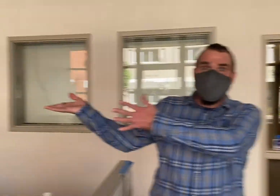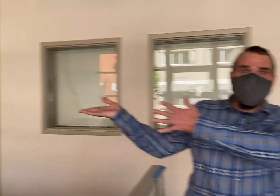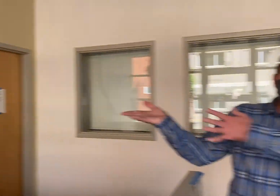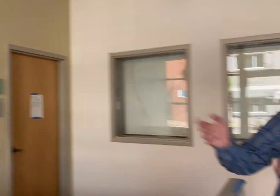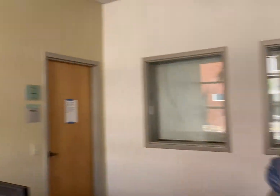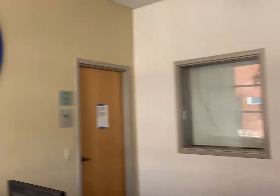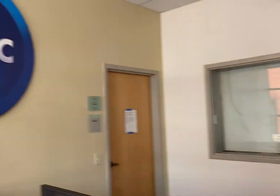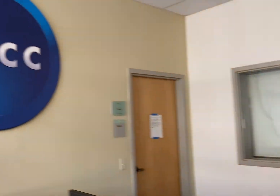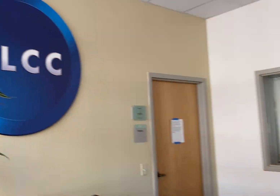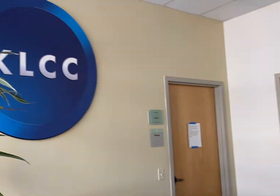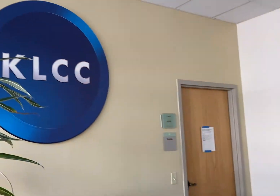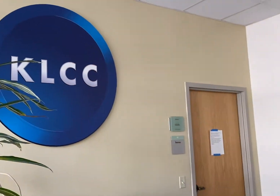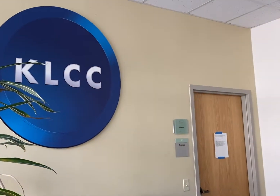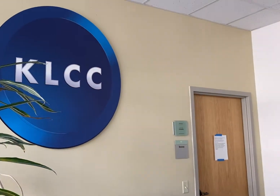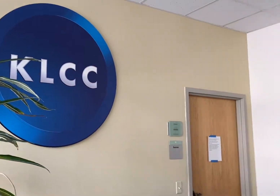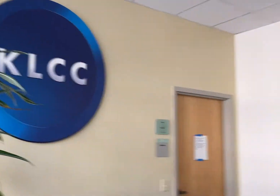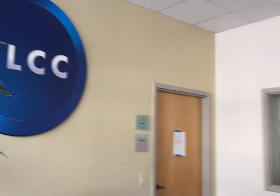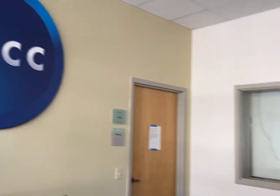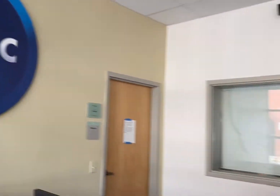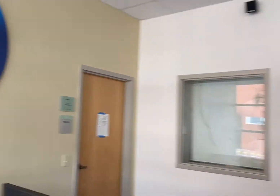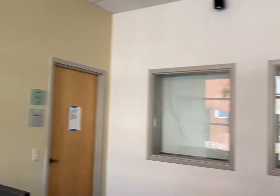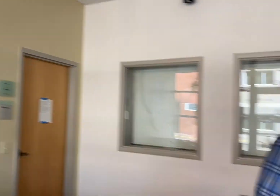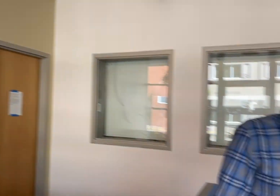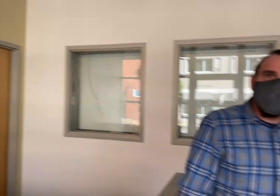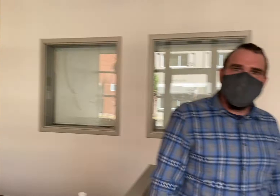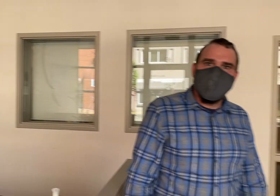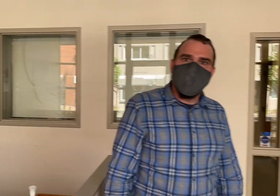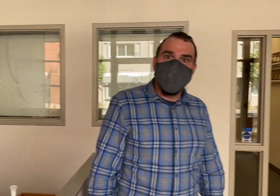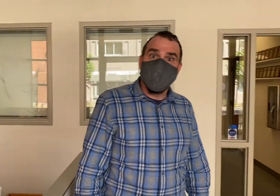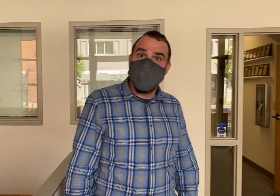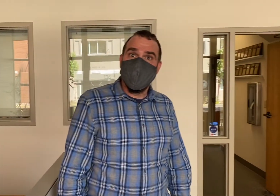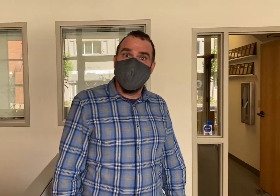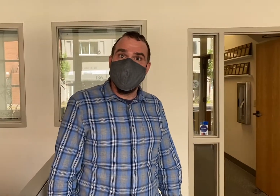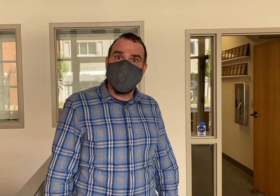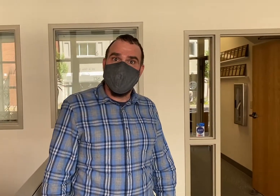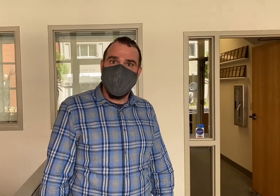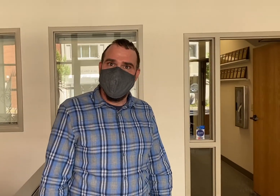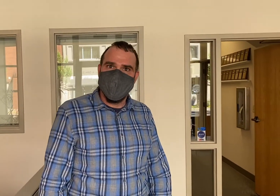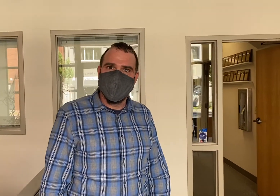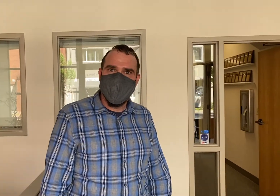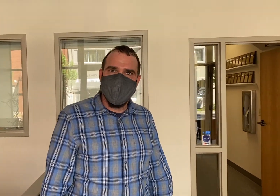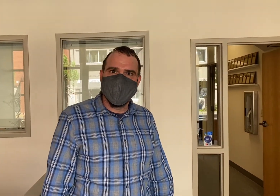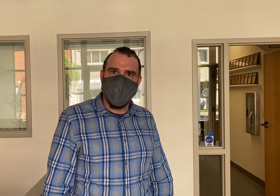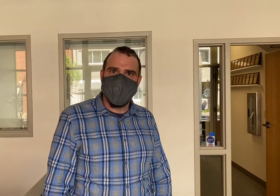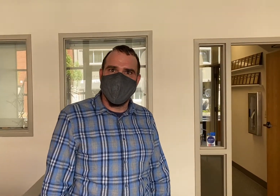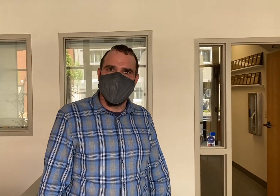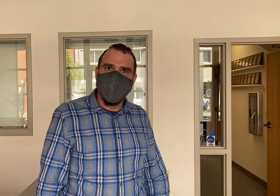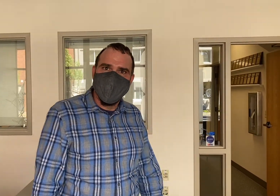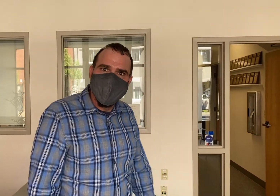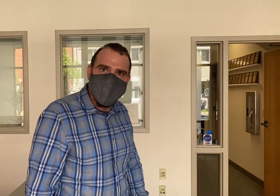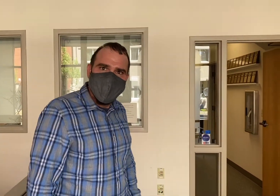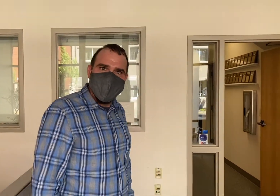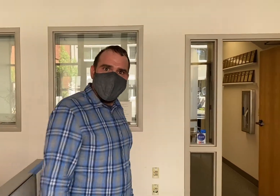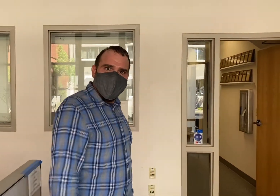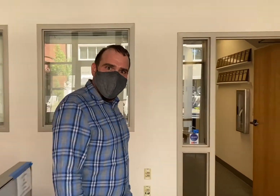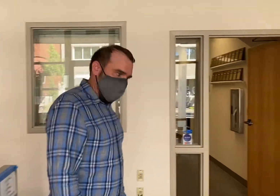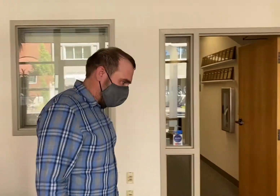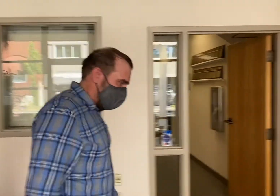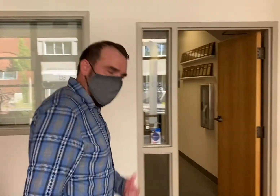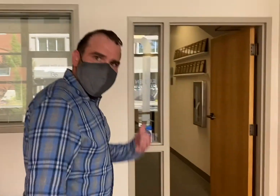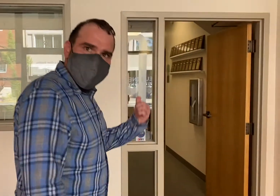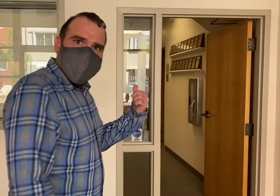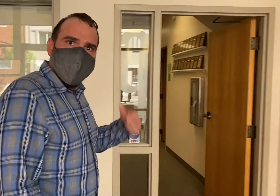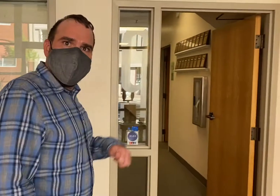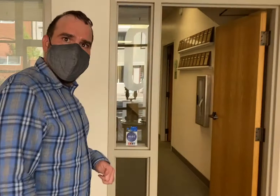KLCC Radio. Very thrilled to have you here, and I hope you'll enjoy what you see here at this radio station. All right, let's